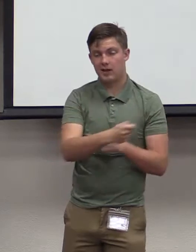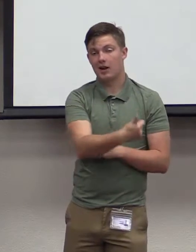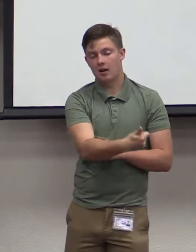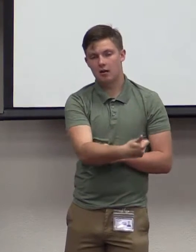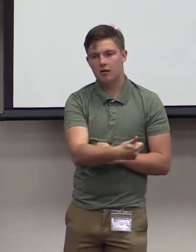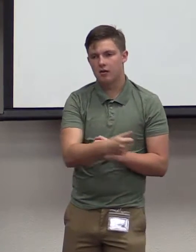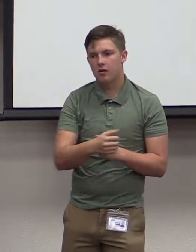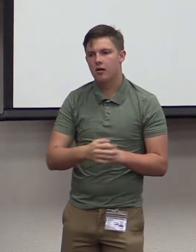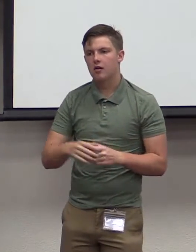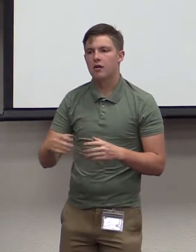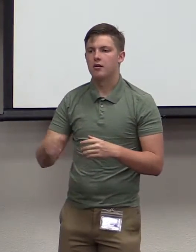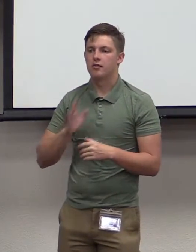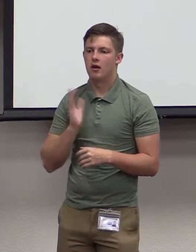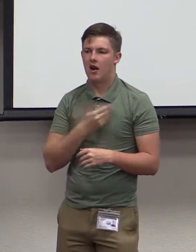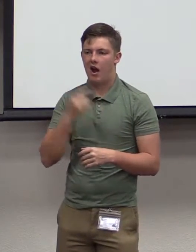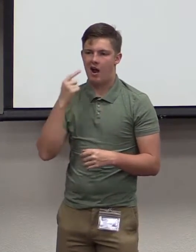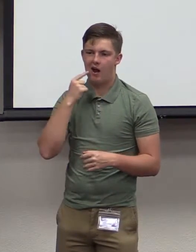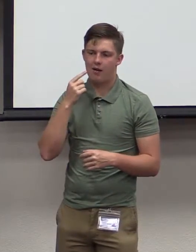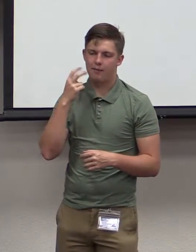have to learn to watch our mouths.